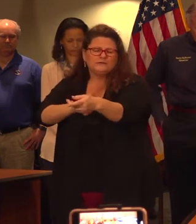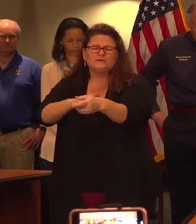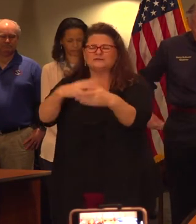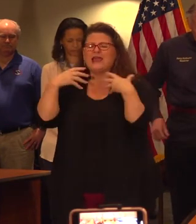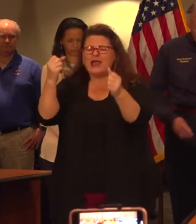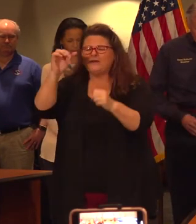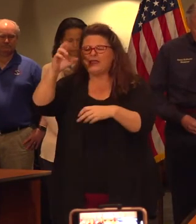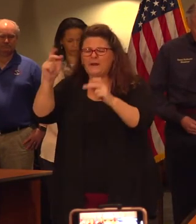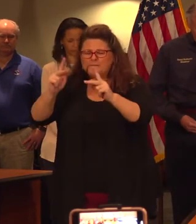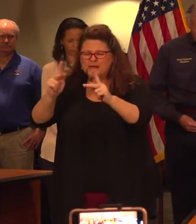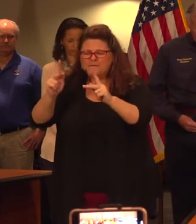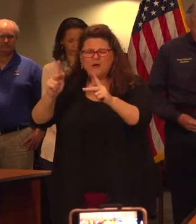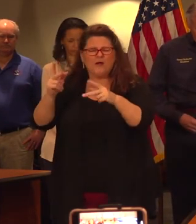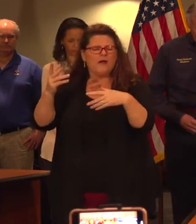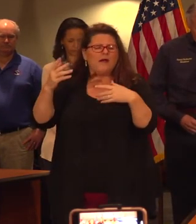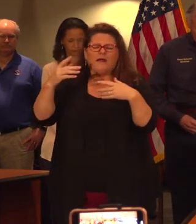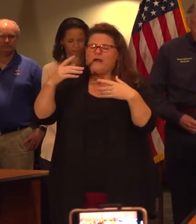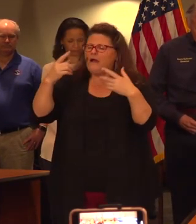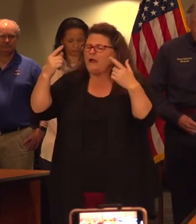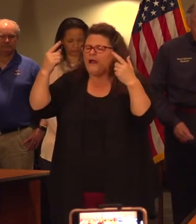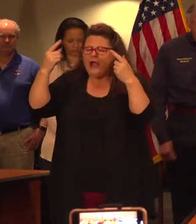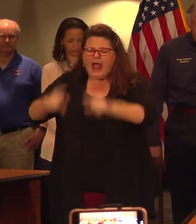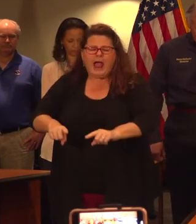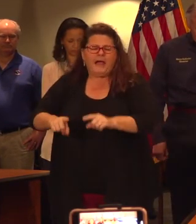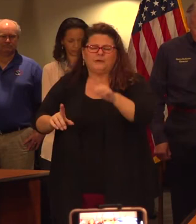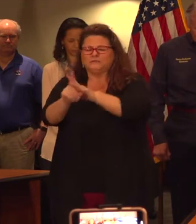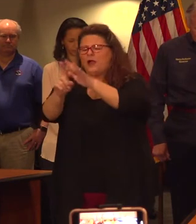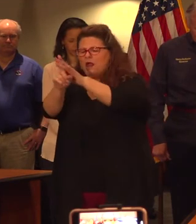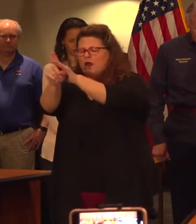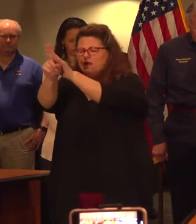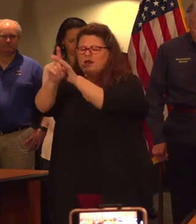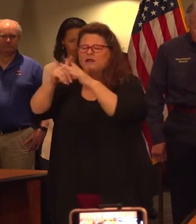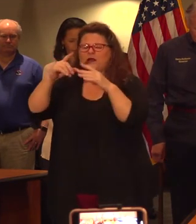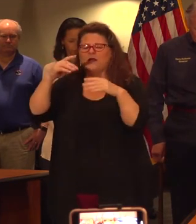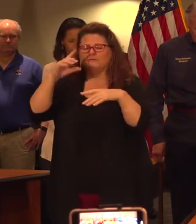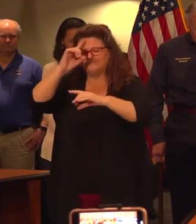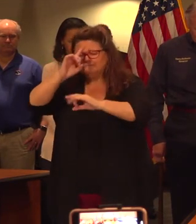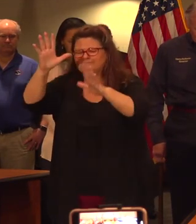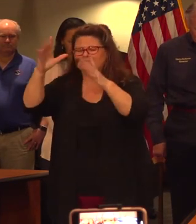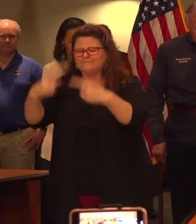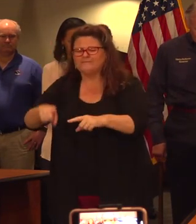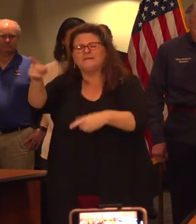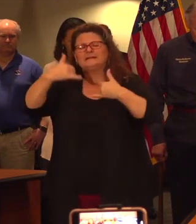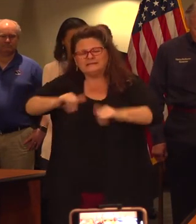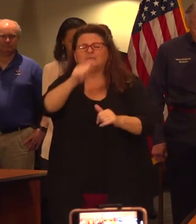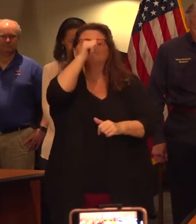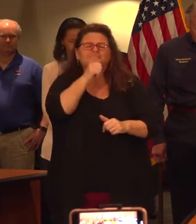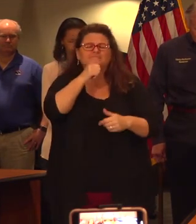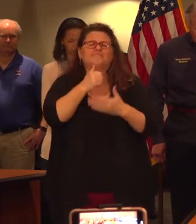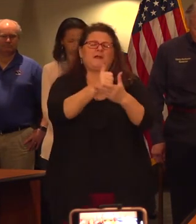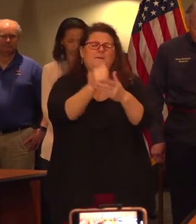been affected by nature, by storms. You can do anything but fail. And today, we claim